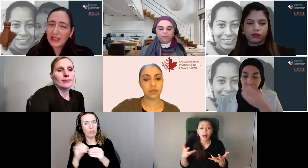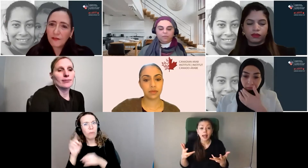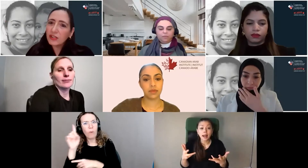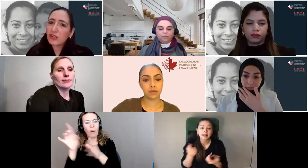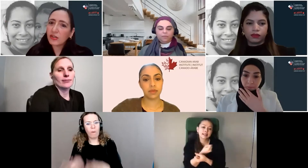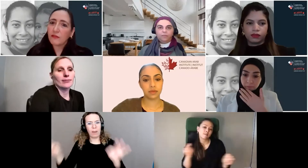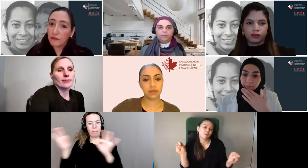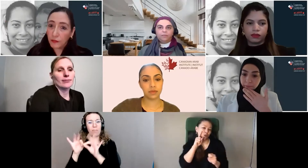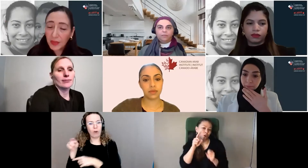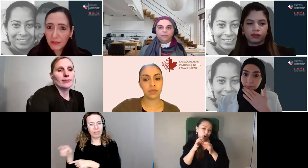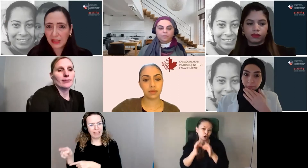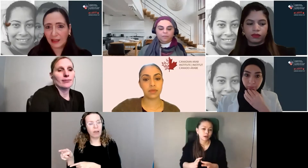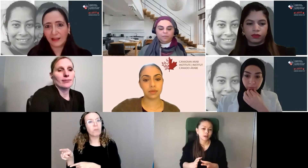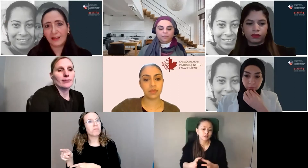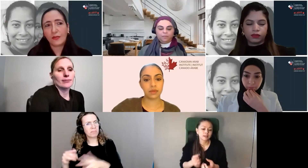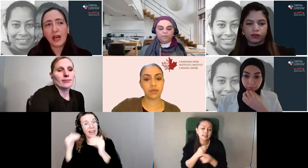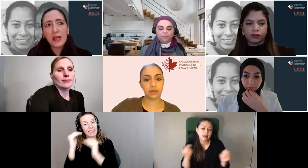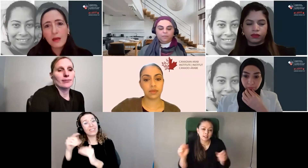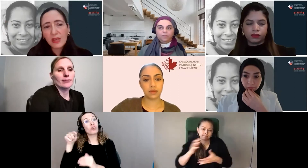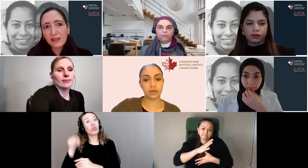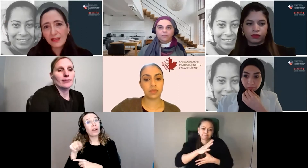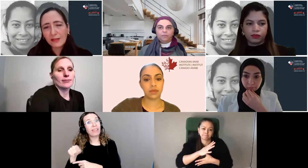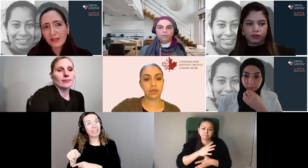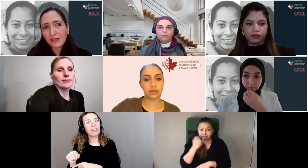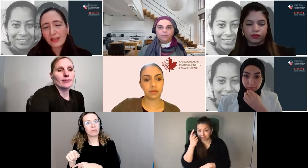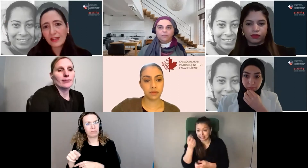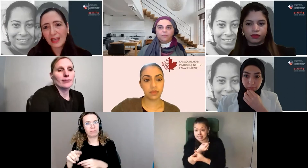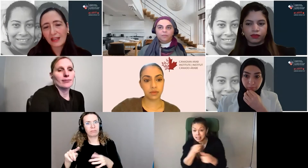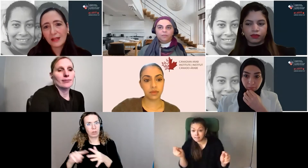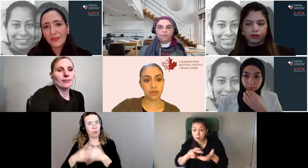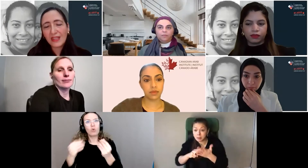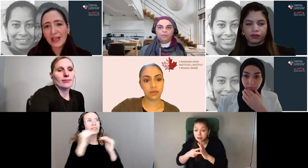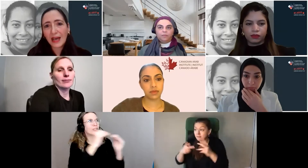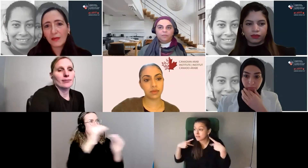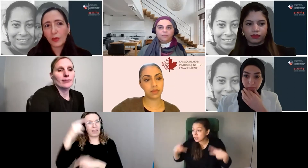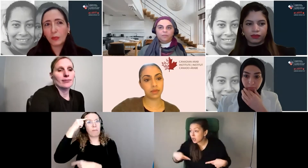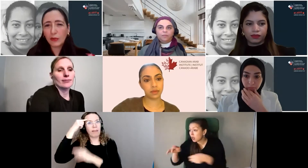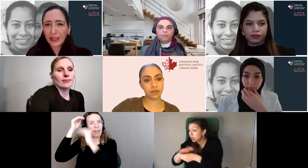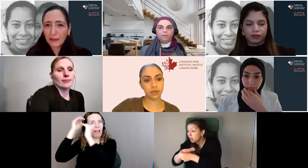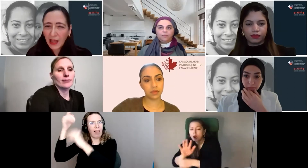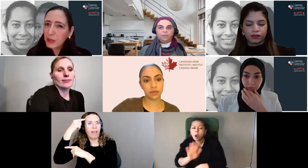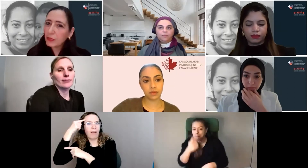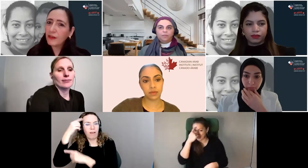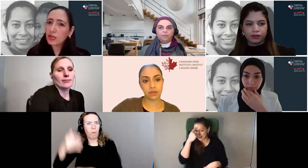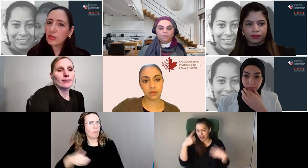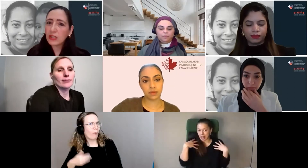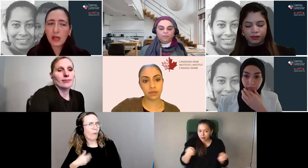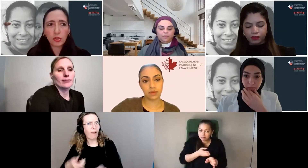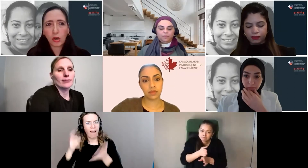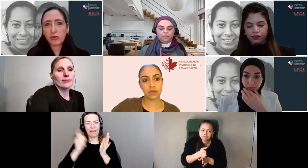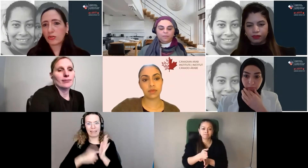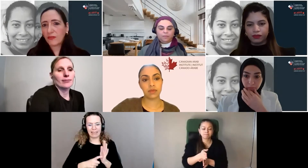something, and the safety starts from the mental health area, because there are certain things that when we look at helping